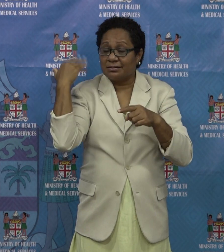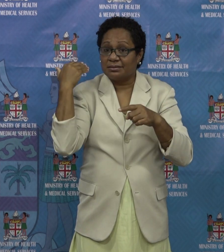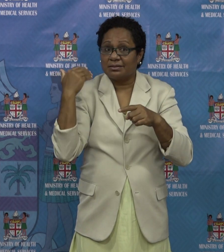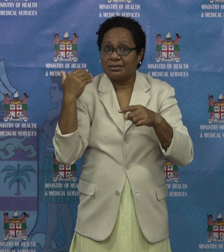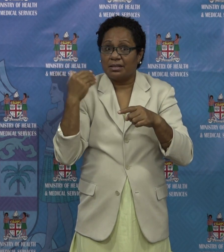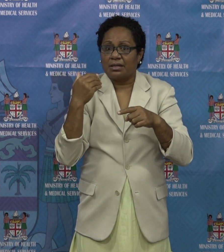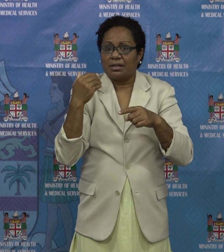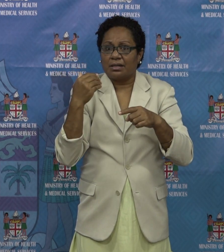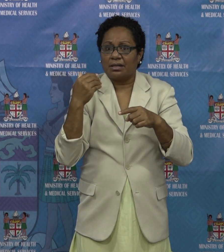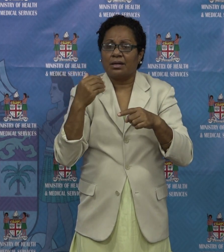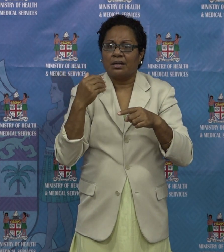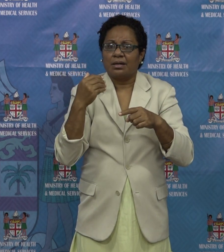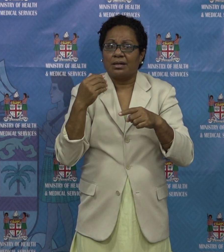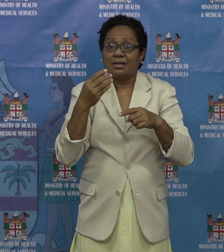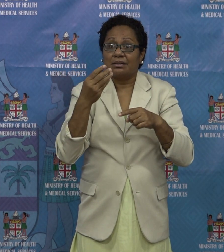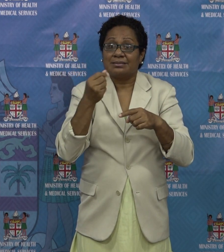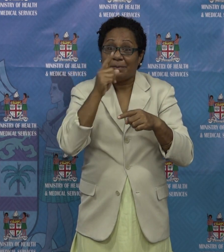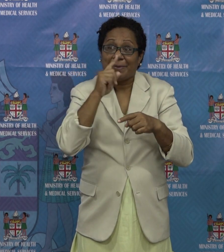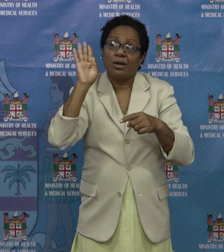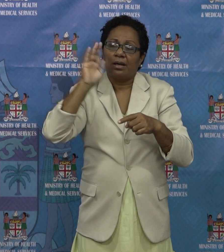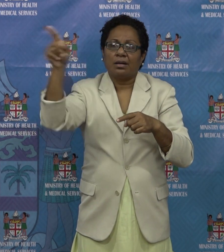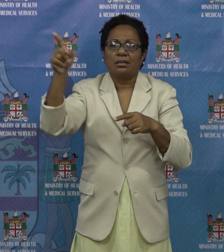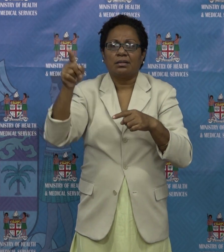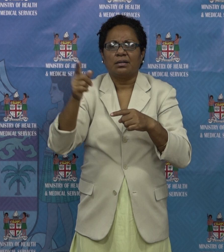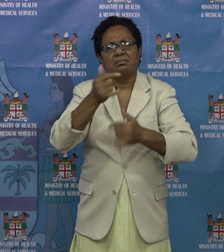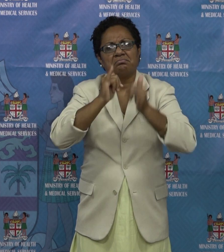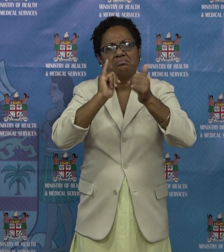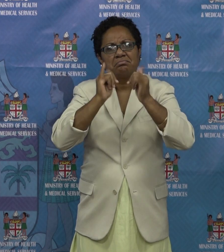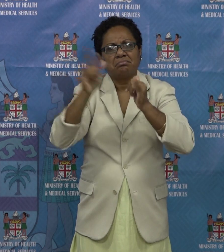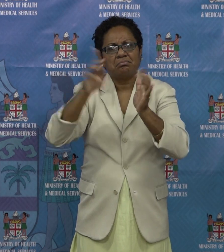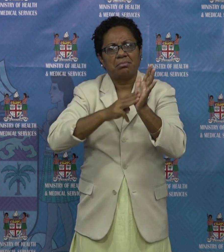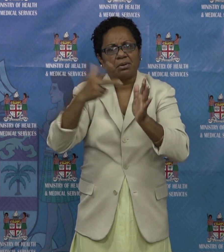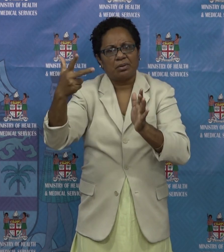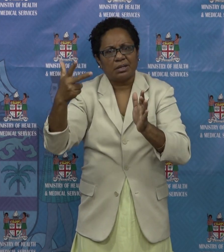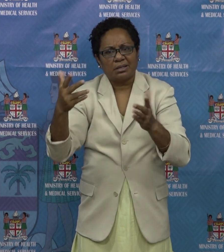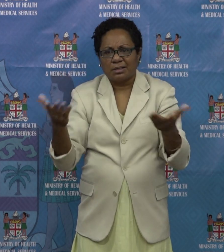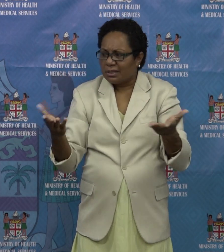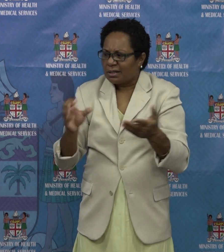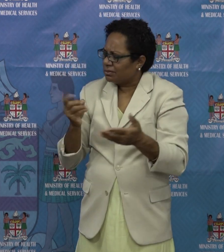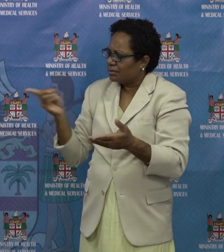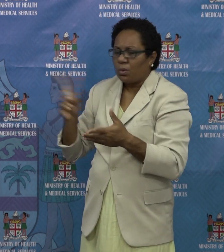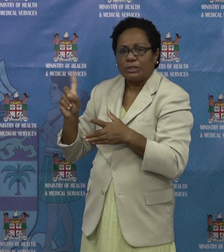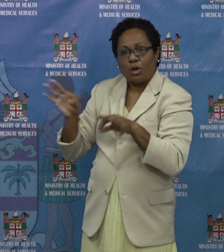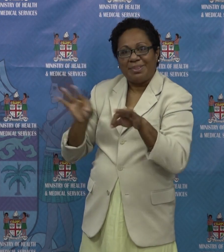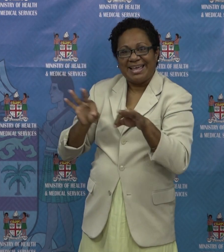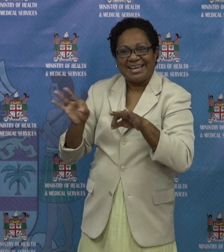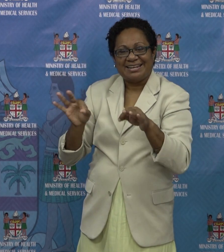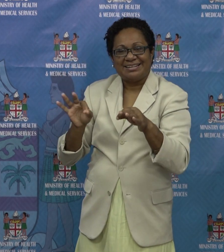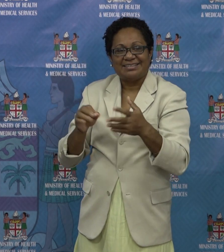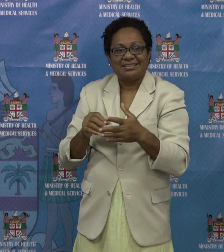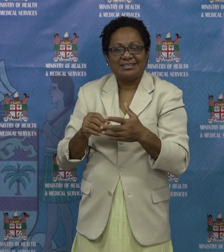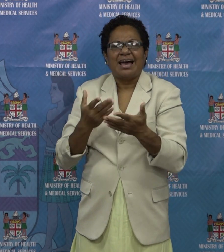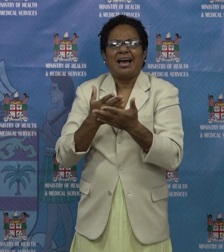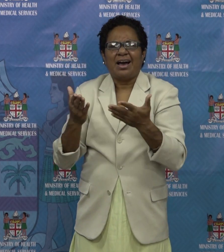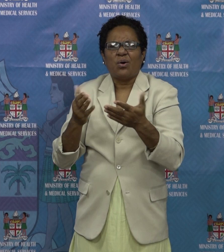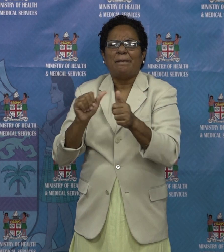last night drinking alcohol in Makoni freely. What are some of the steps that you can take in